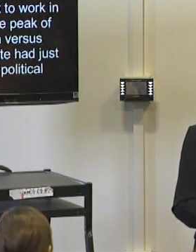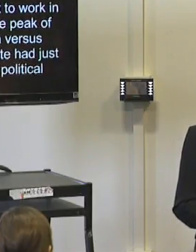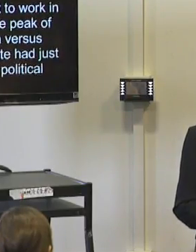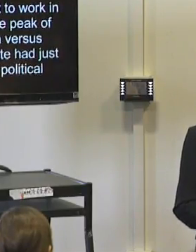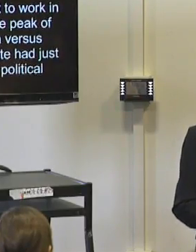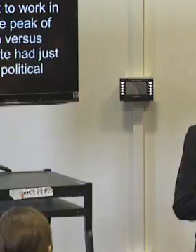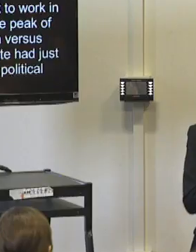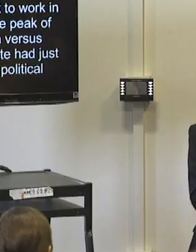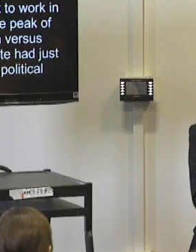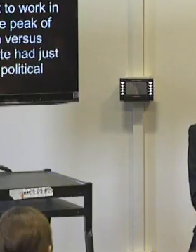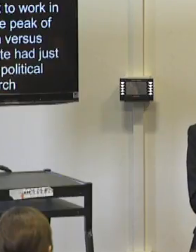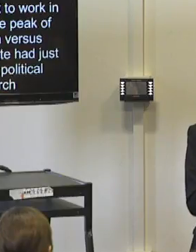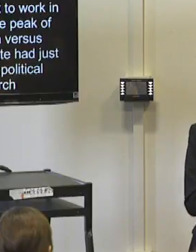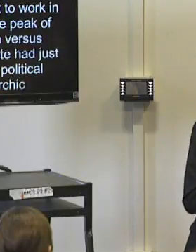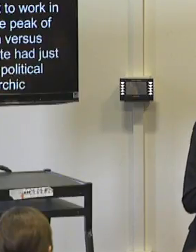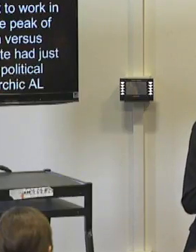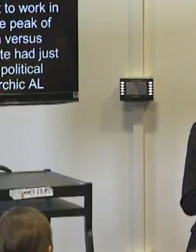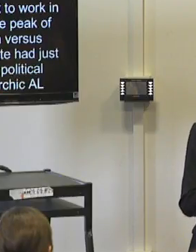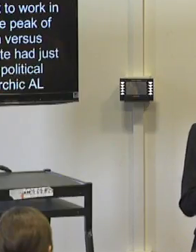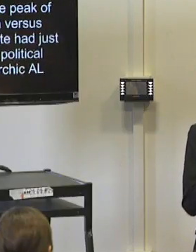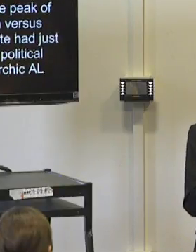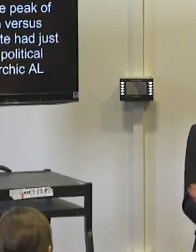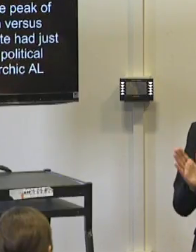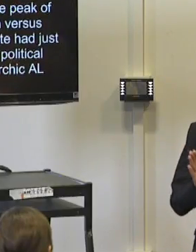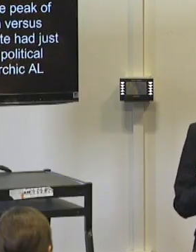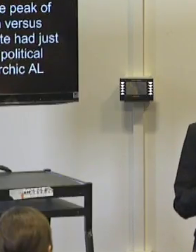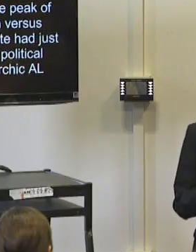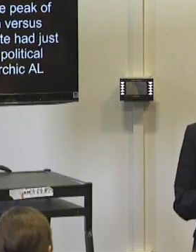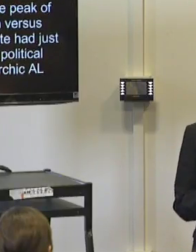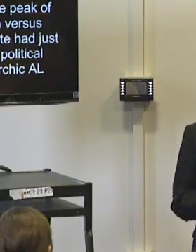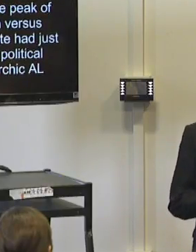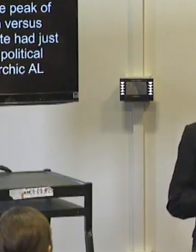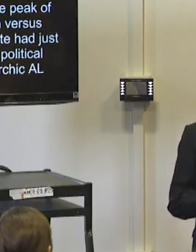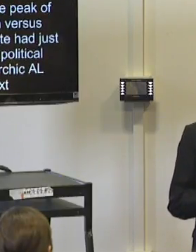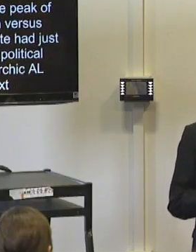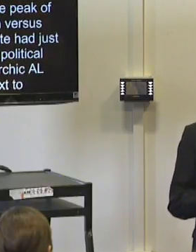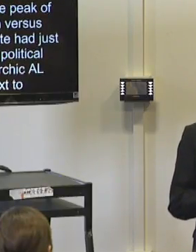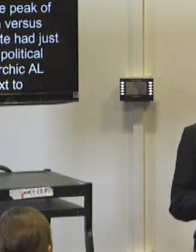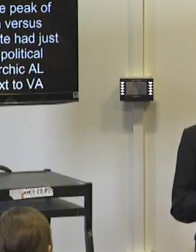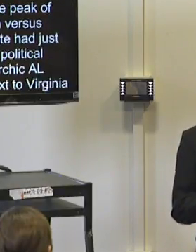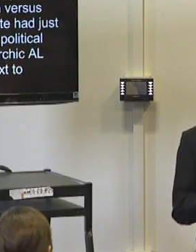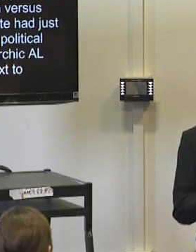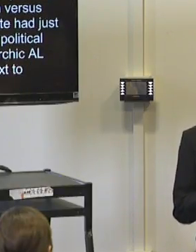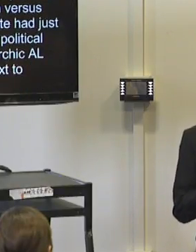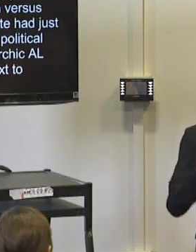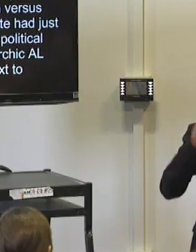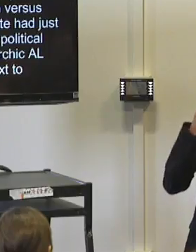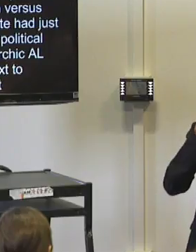America. O'Key said, next to Virginia, Mississippi